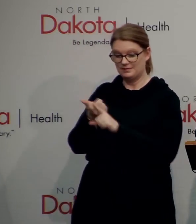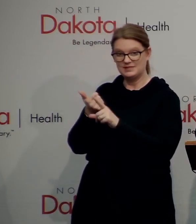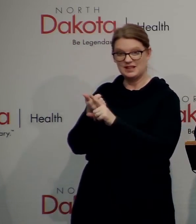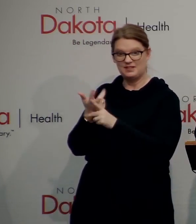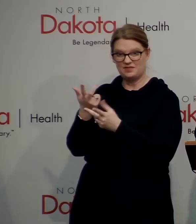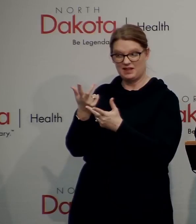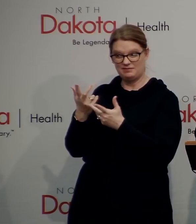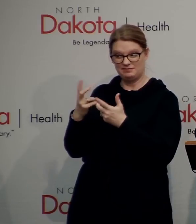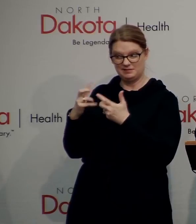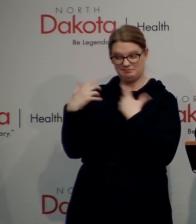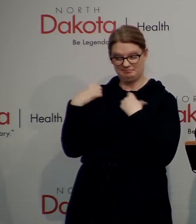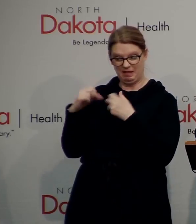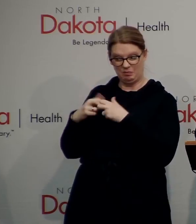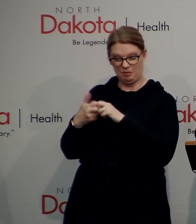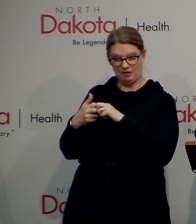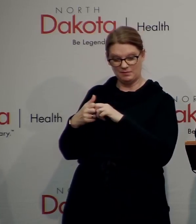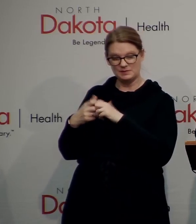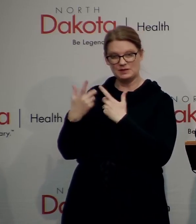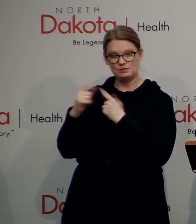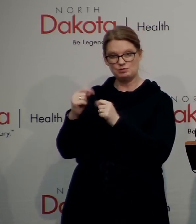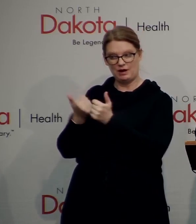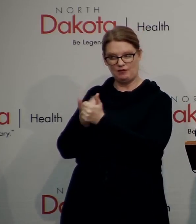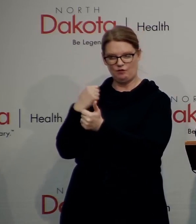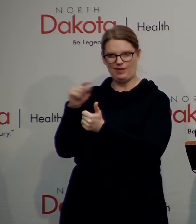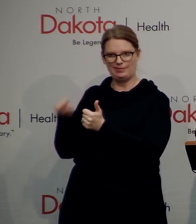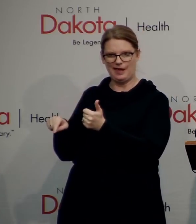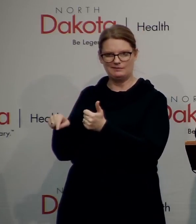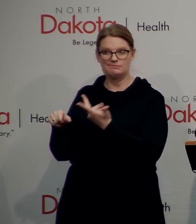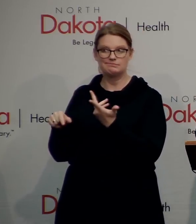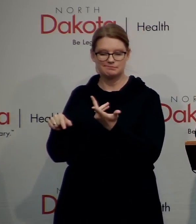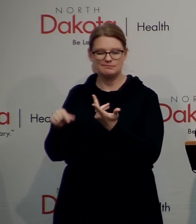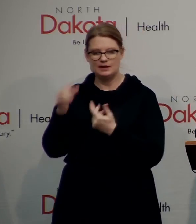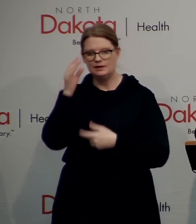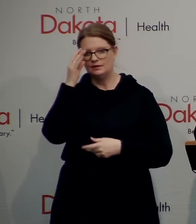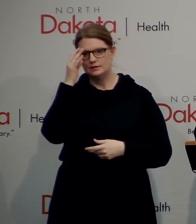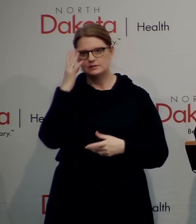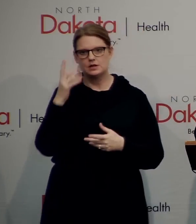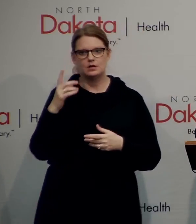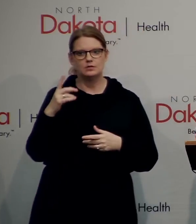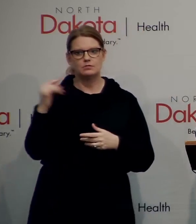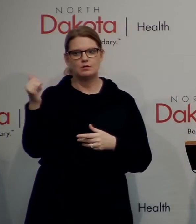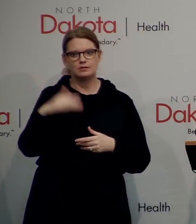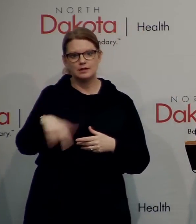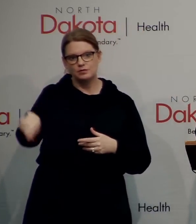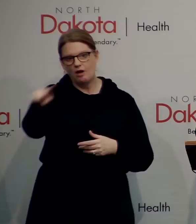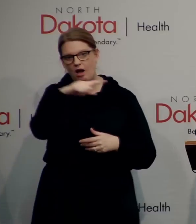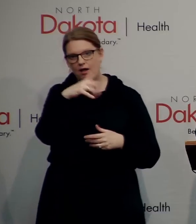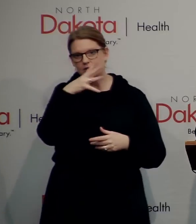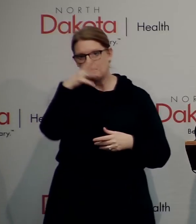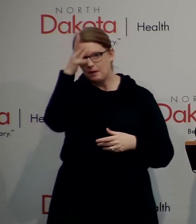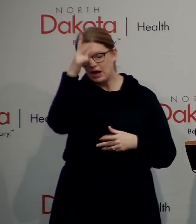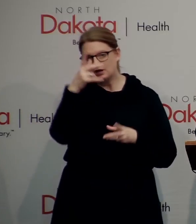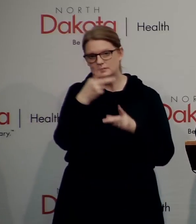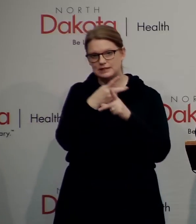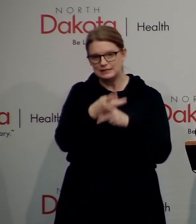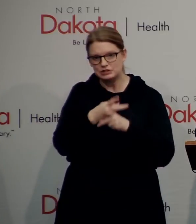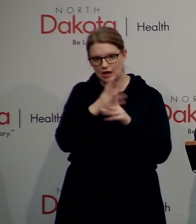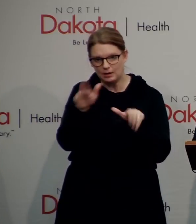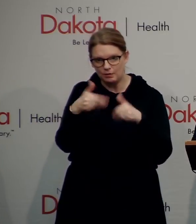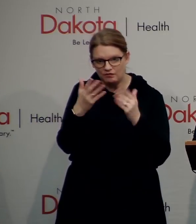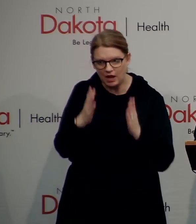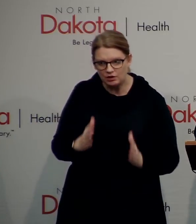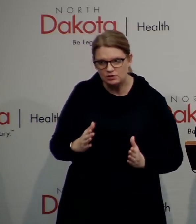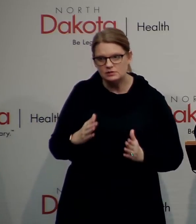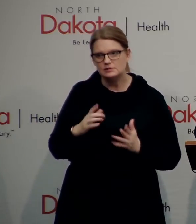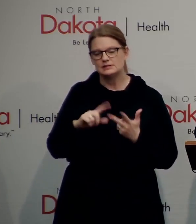that age group where they're vulnerable, we've been trying to avoid that. So I just want to say to all the parents out there and all the child care providers and all